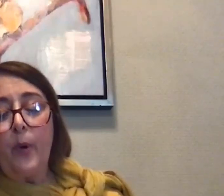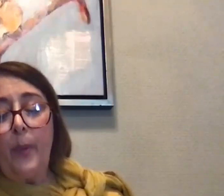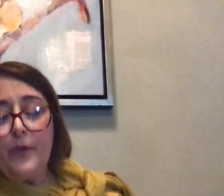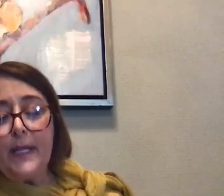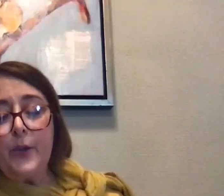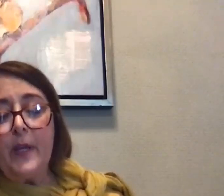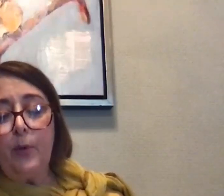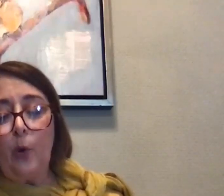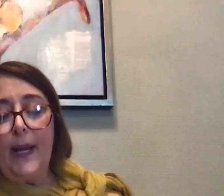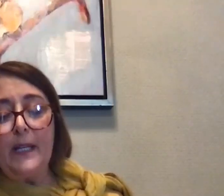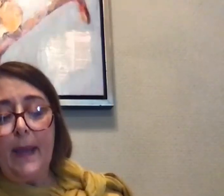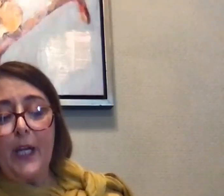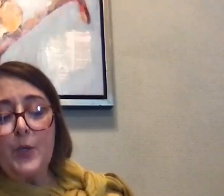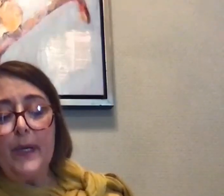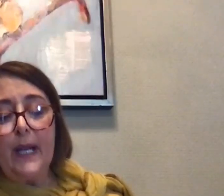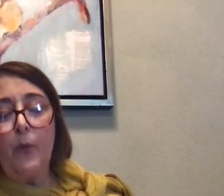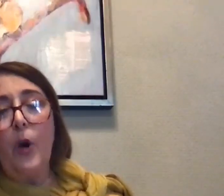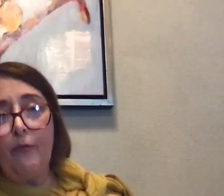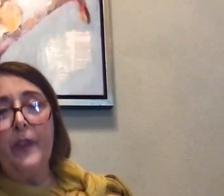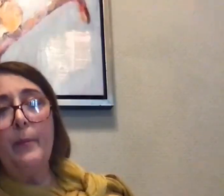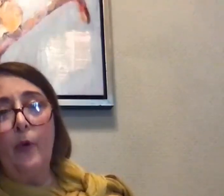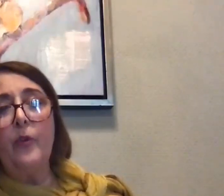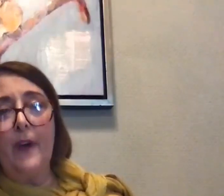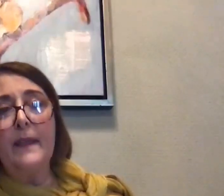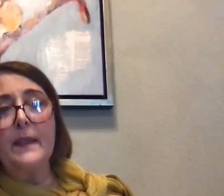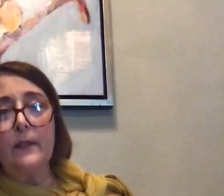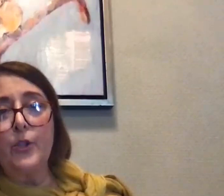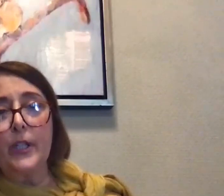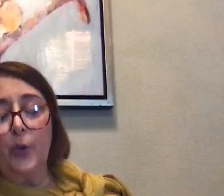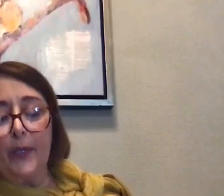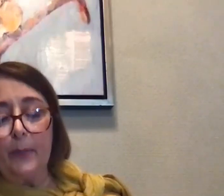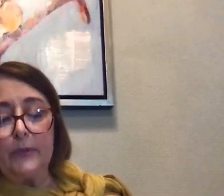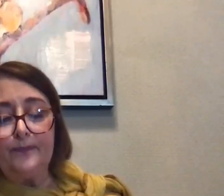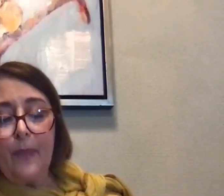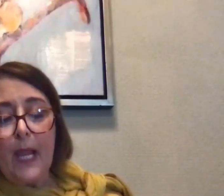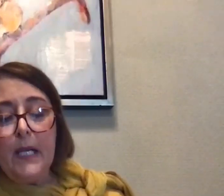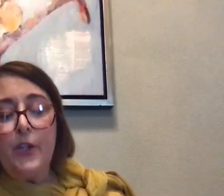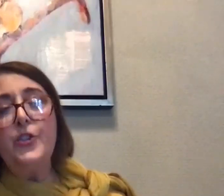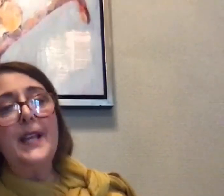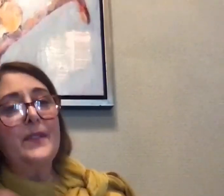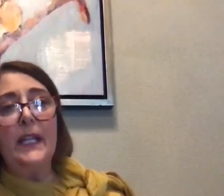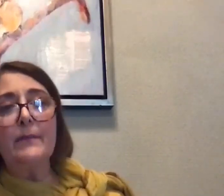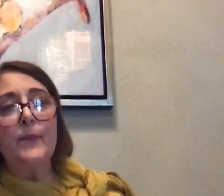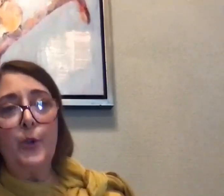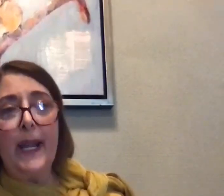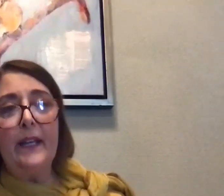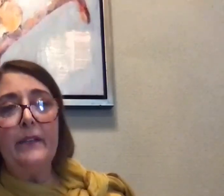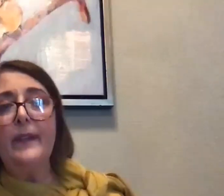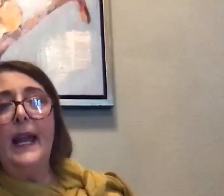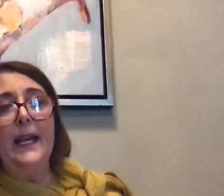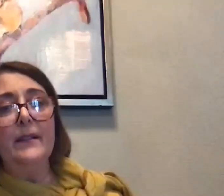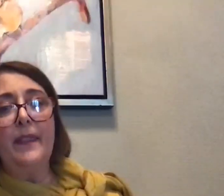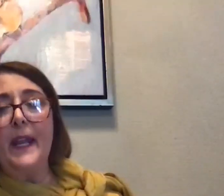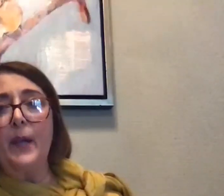we are proposing to the employee and to management, and we're hopeful that both will find the solution agreeable. So you just have to get